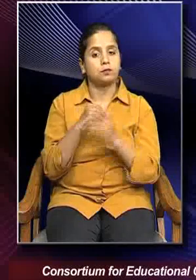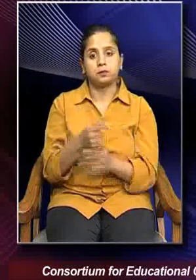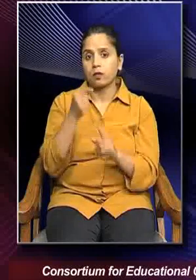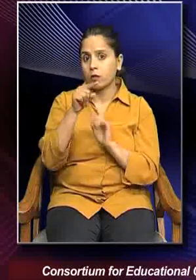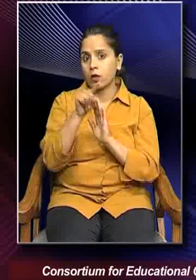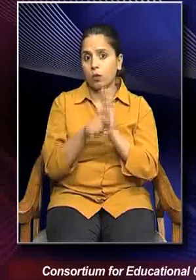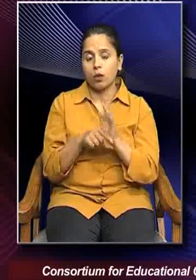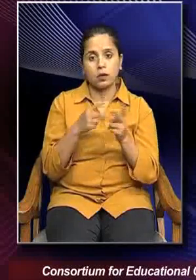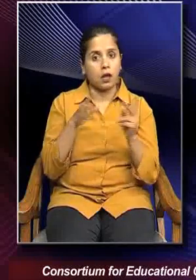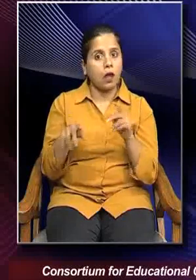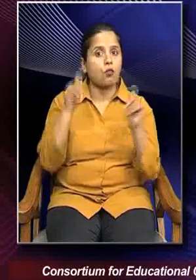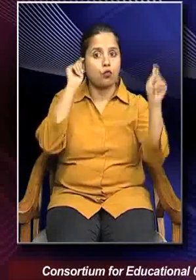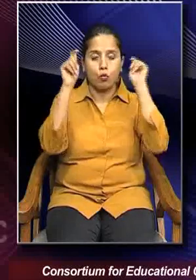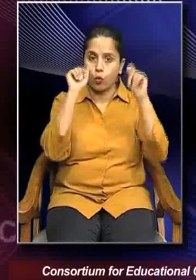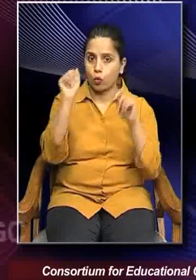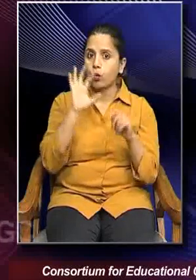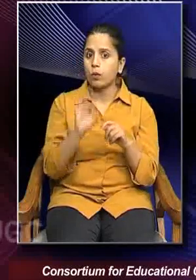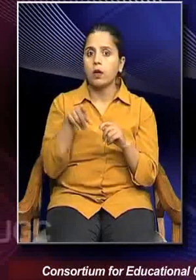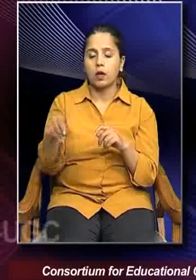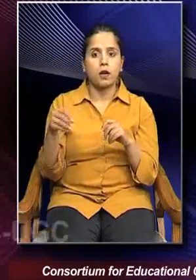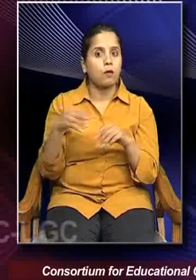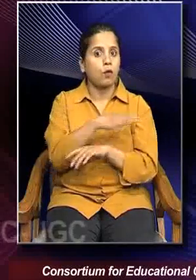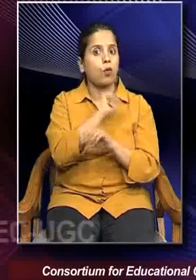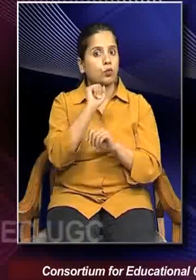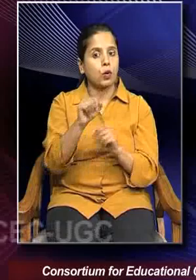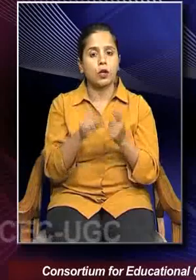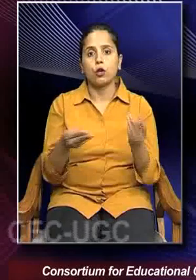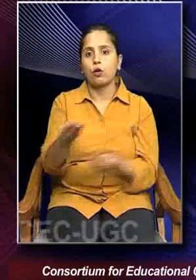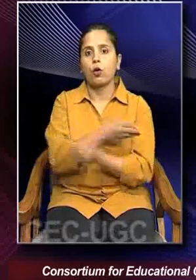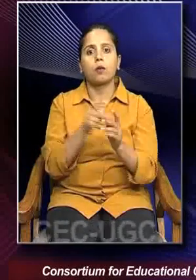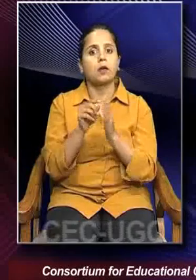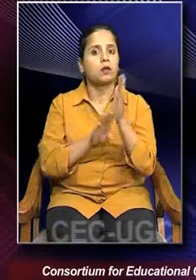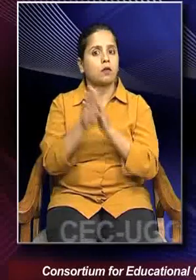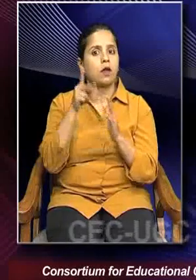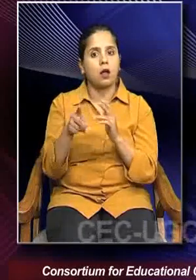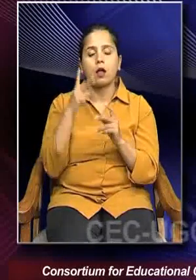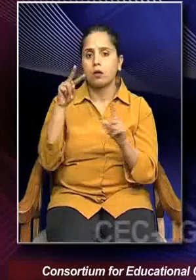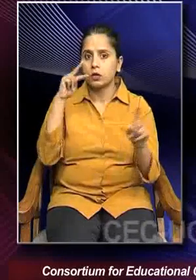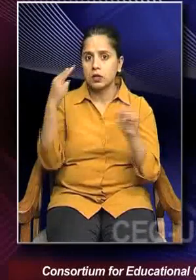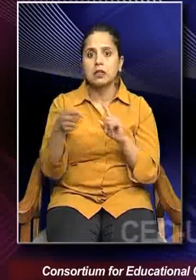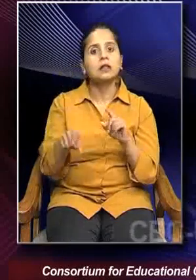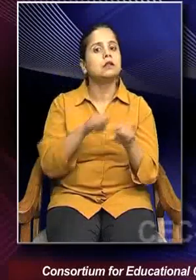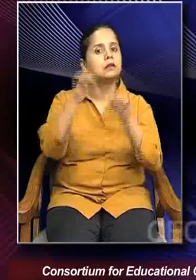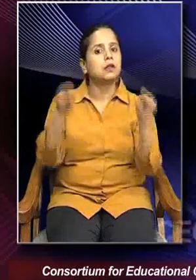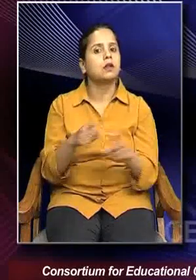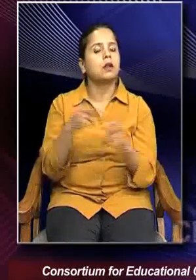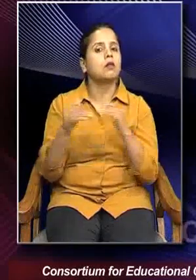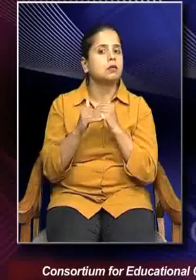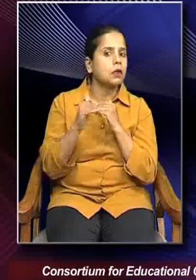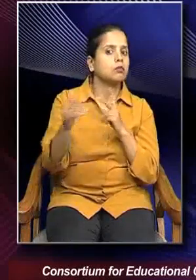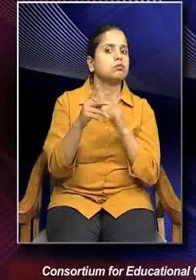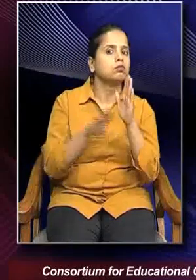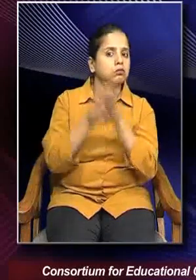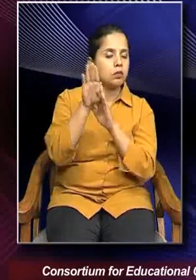have a significant role in towards influencing the economic development and the prospects of achieving sustainable development. So countries